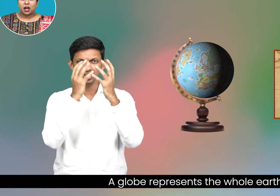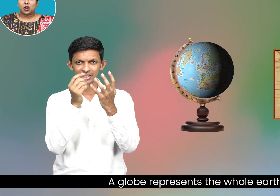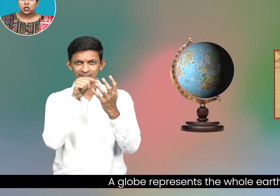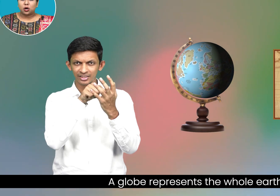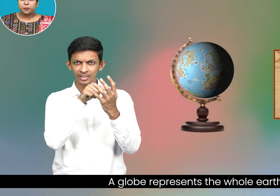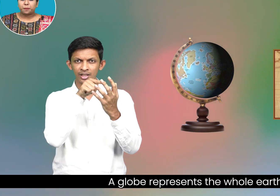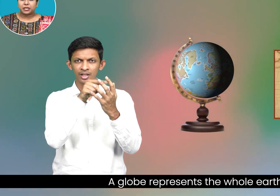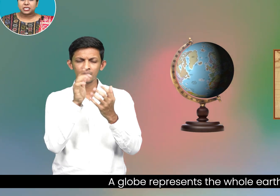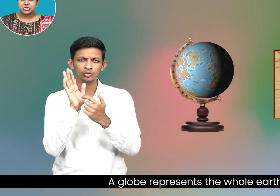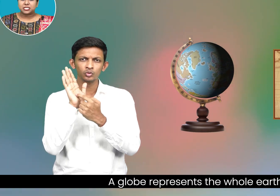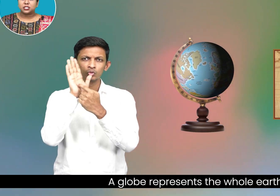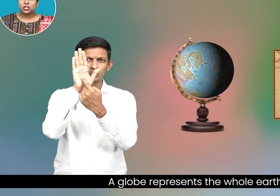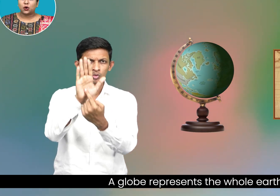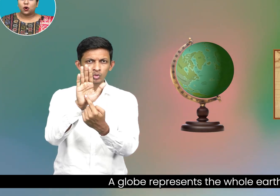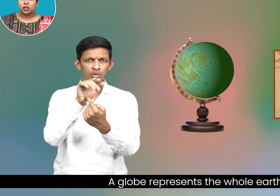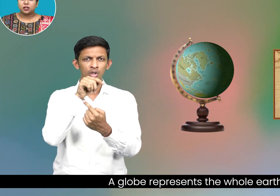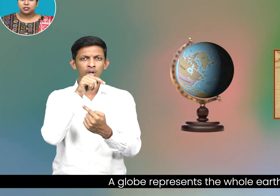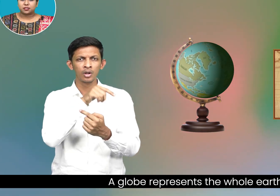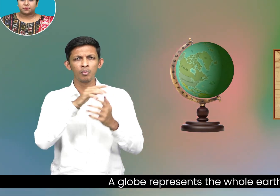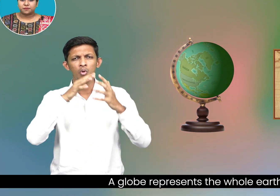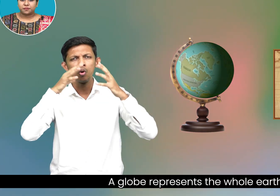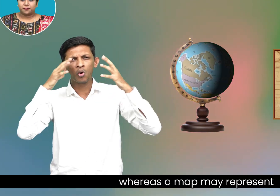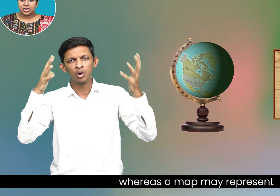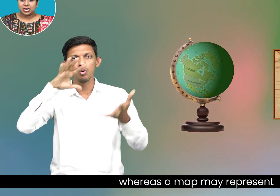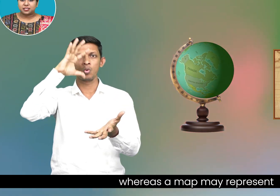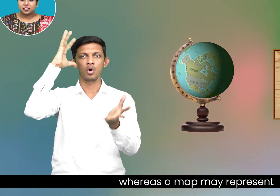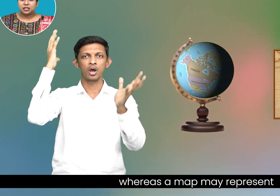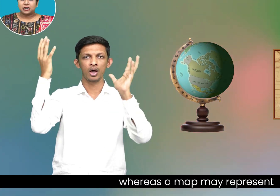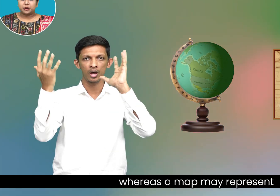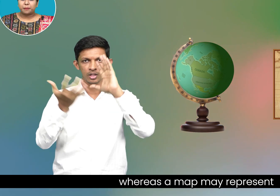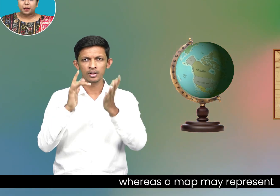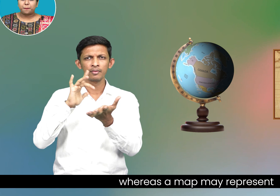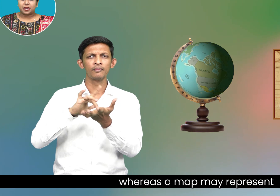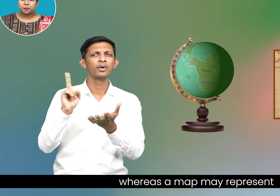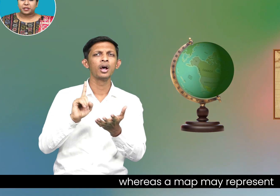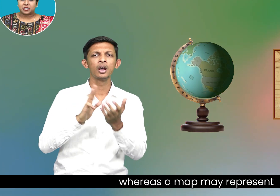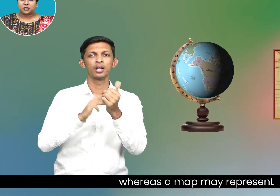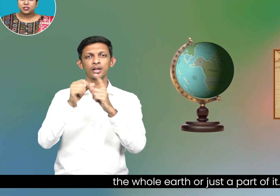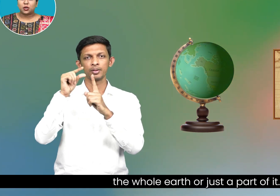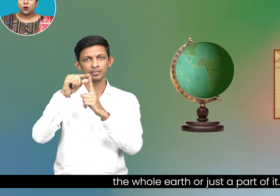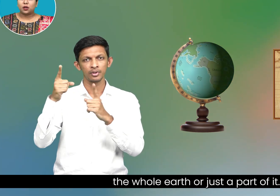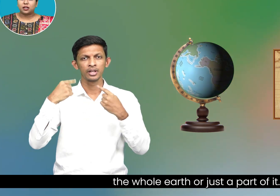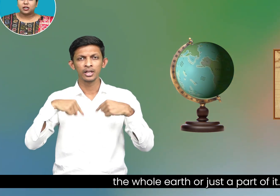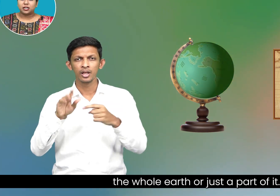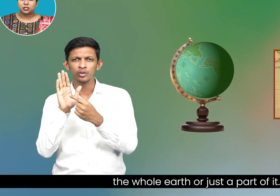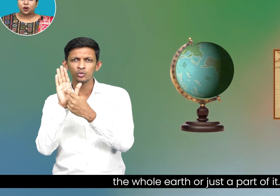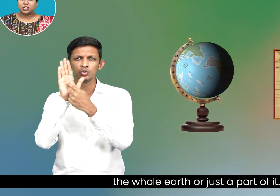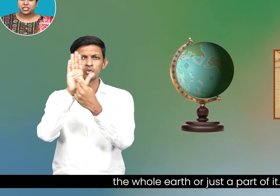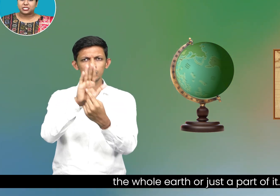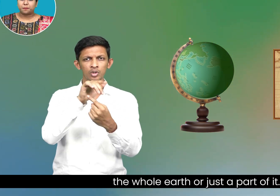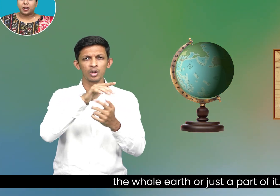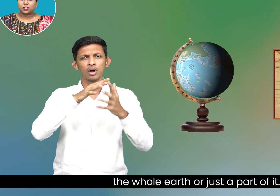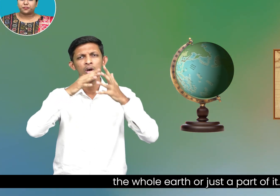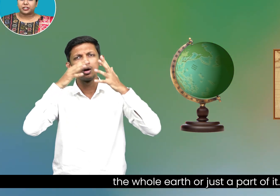A globe represents the whole earth whereas a map may represent the whole earth